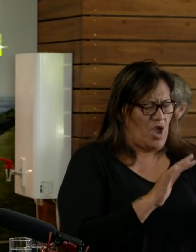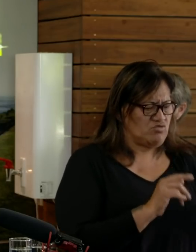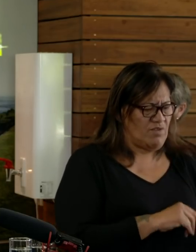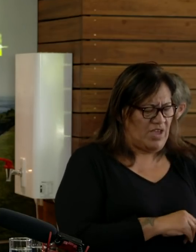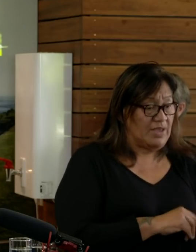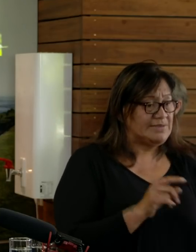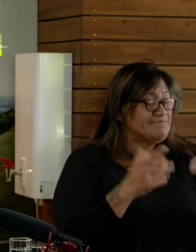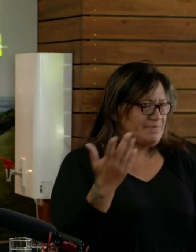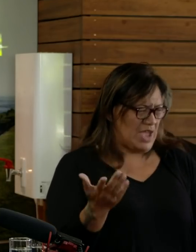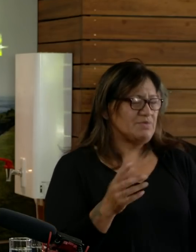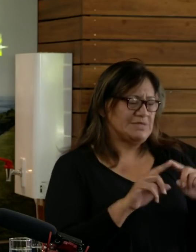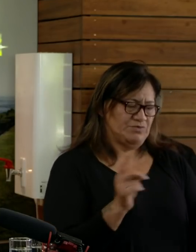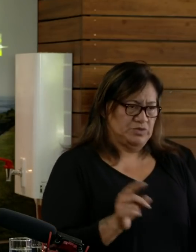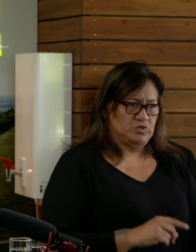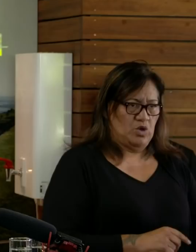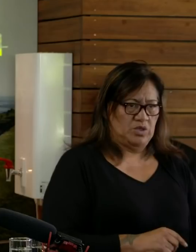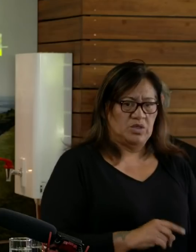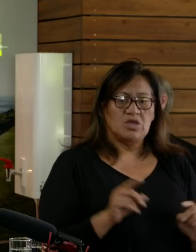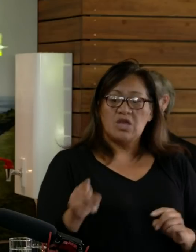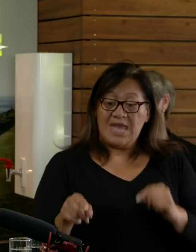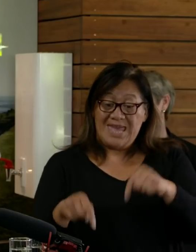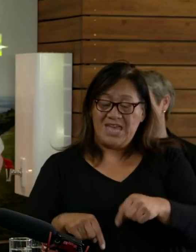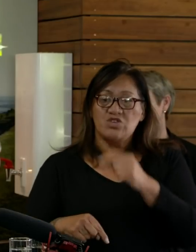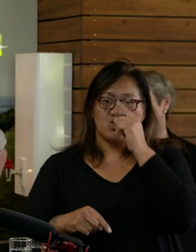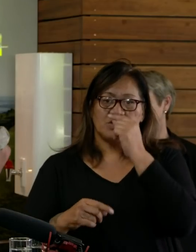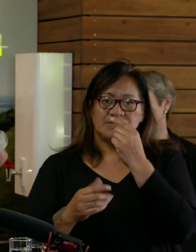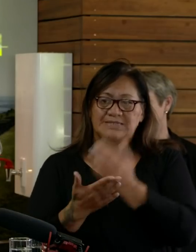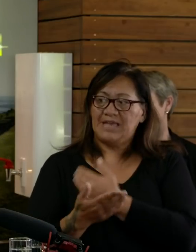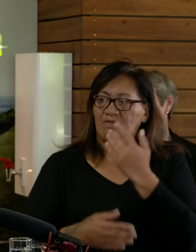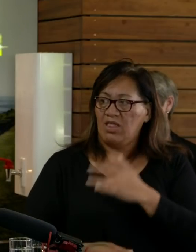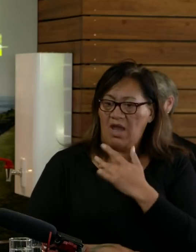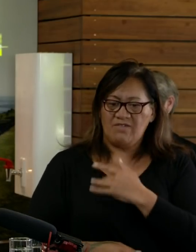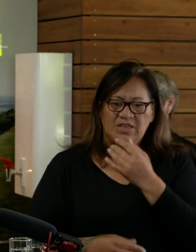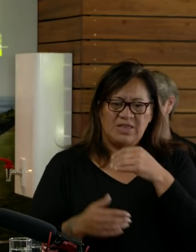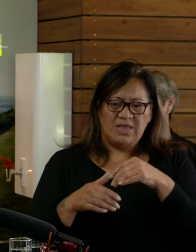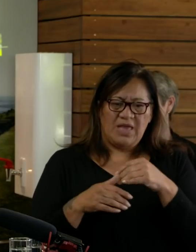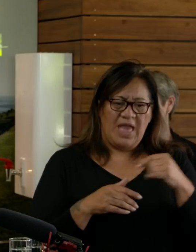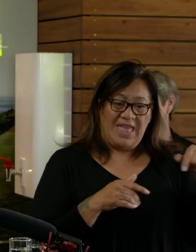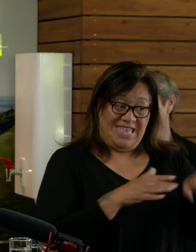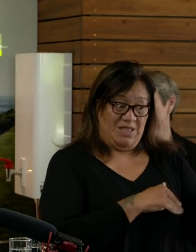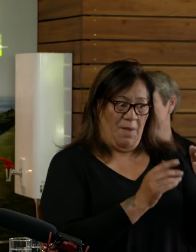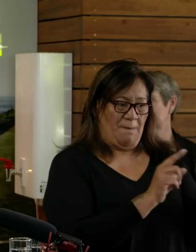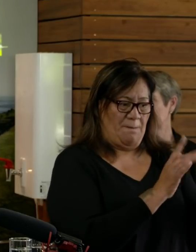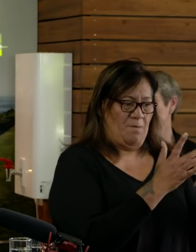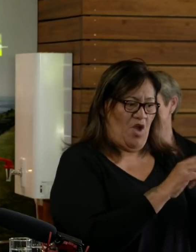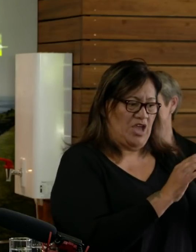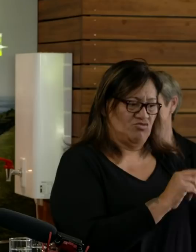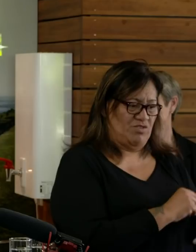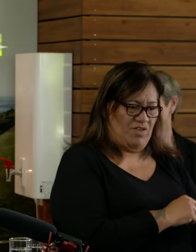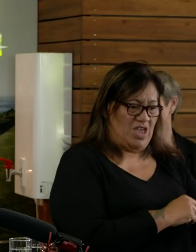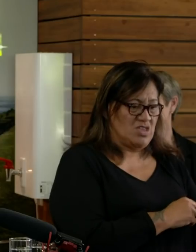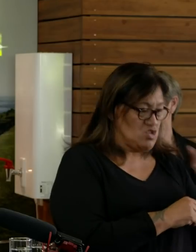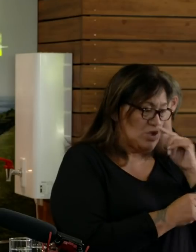disparity here is that there was still a chance of saving lives in the first couple of days of Pike River, and police chose not to go